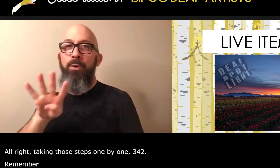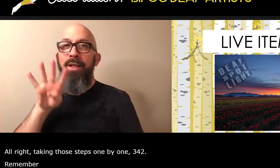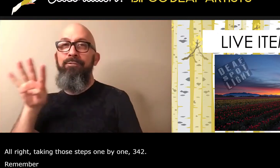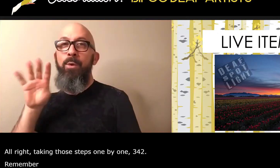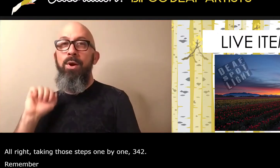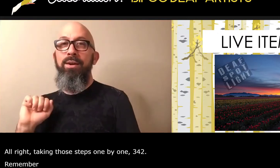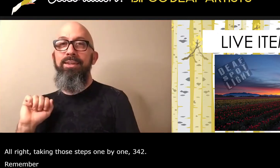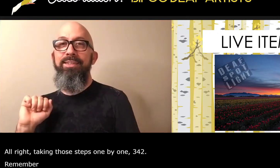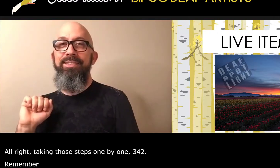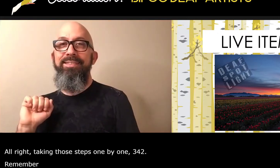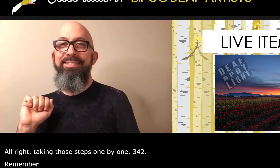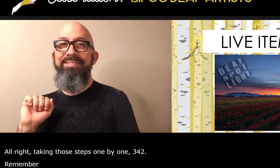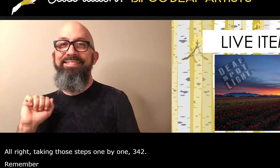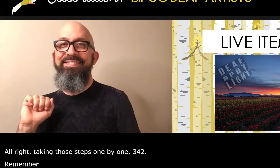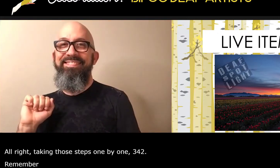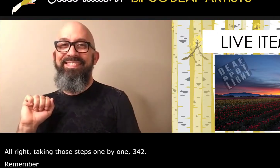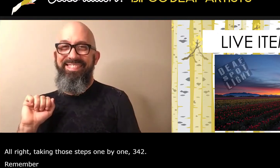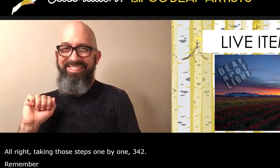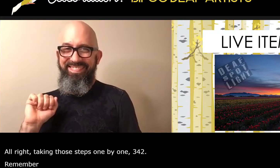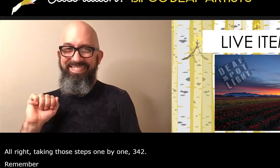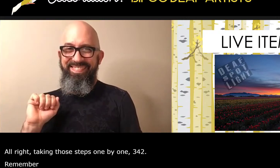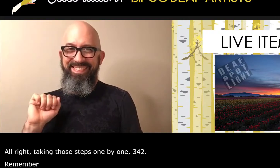343 now.